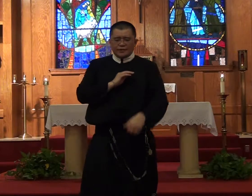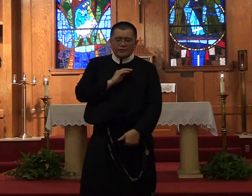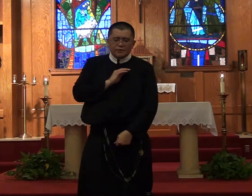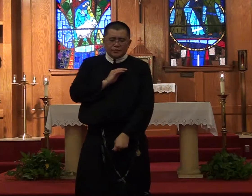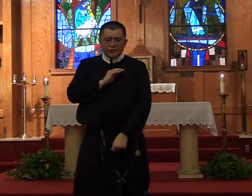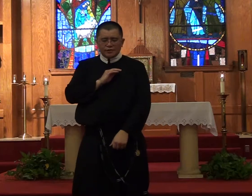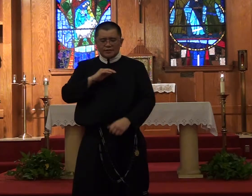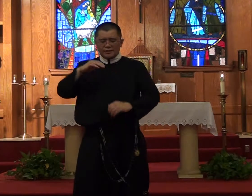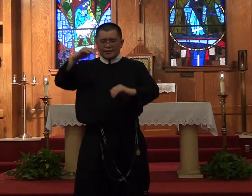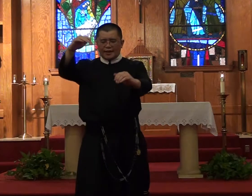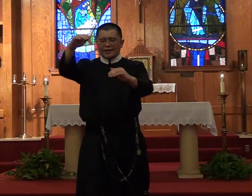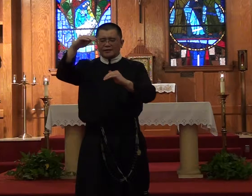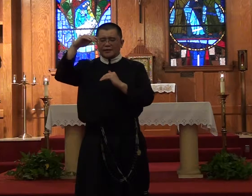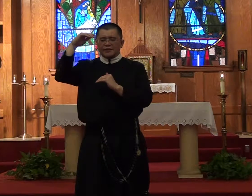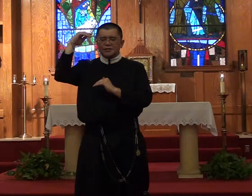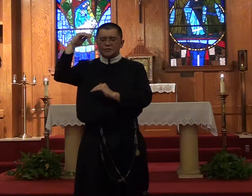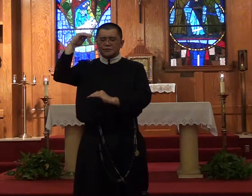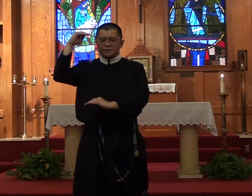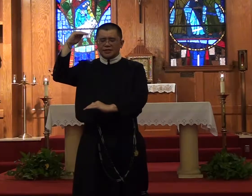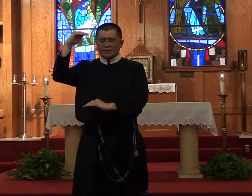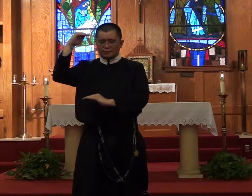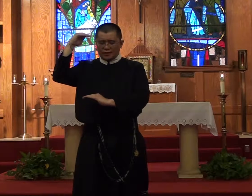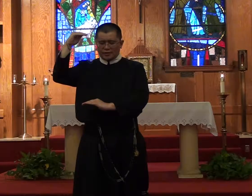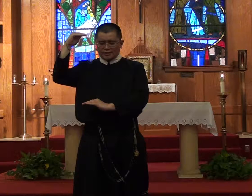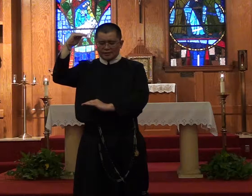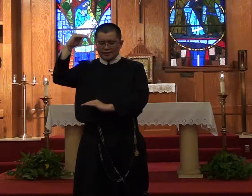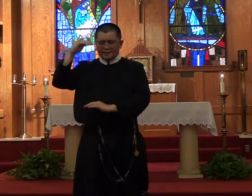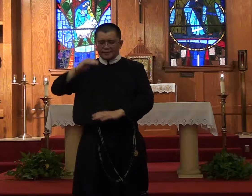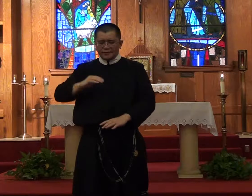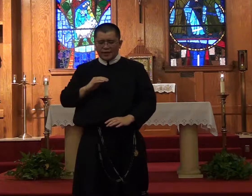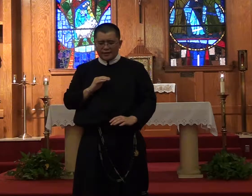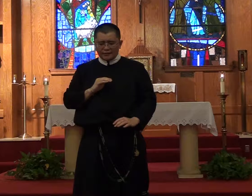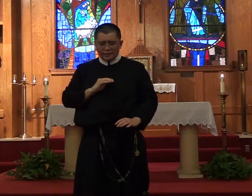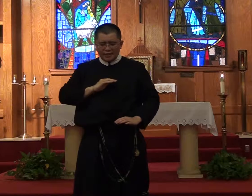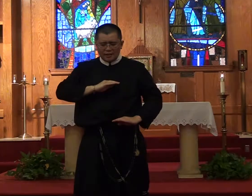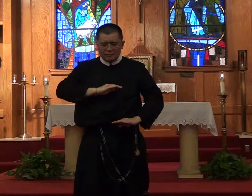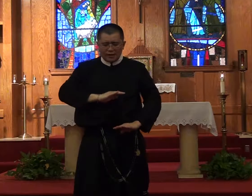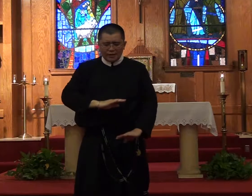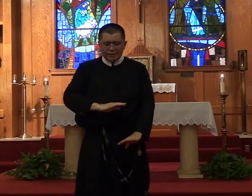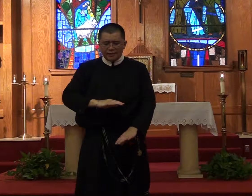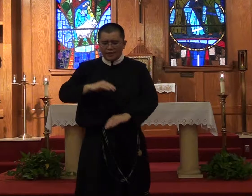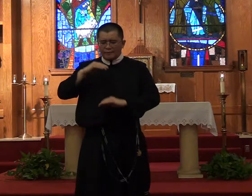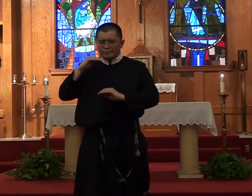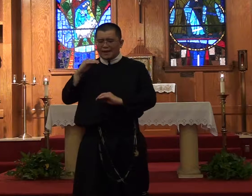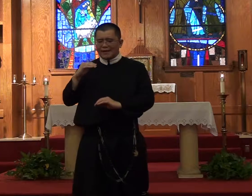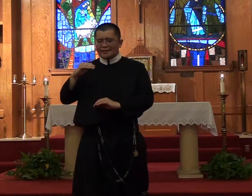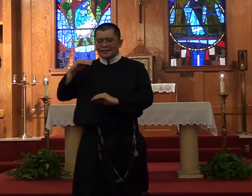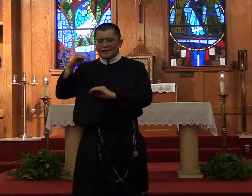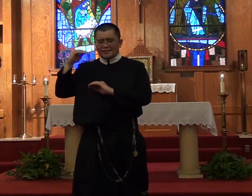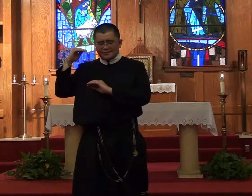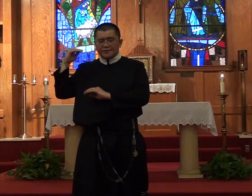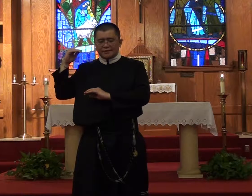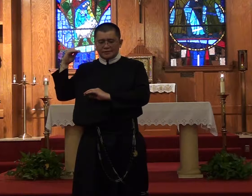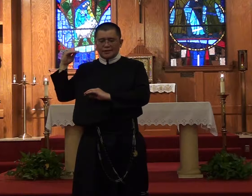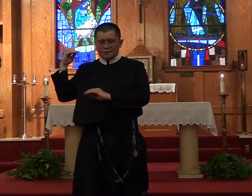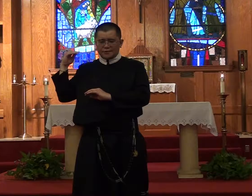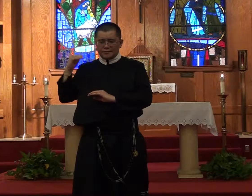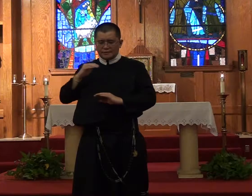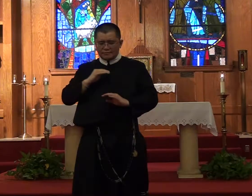human person, I divide into three parts, okay? You have body, mind, and spirit, or also